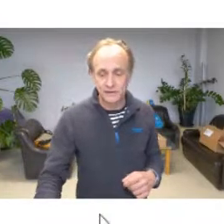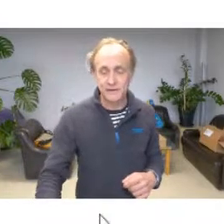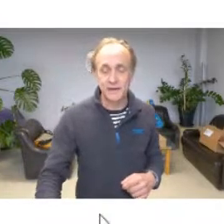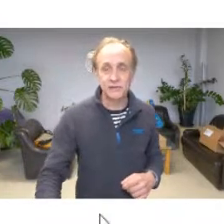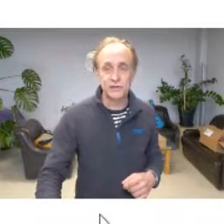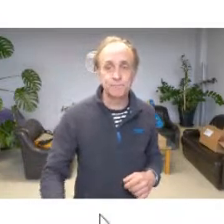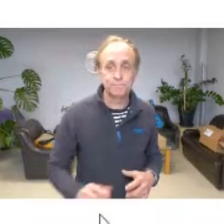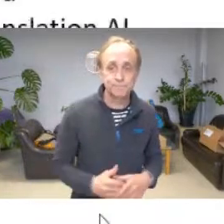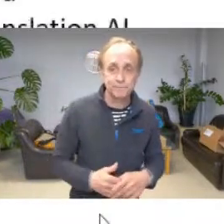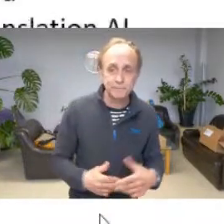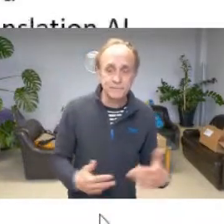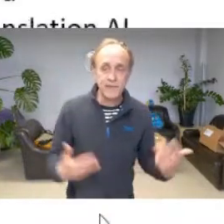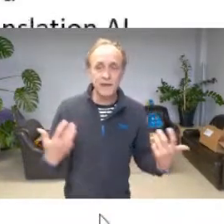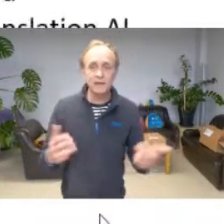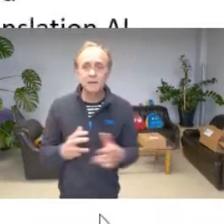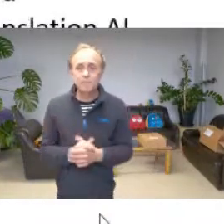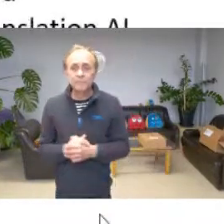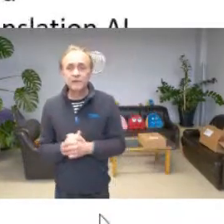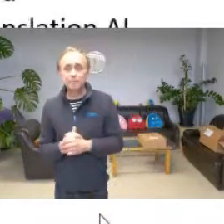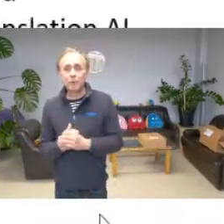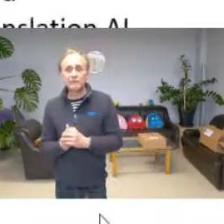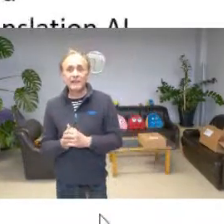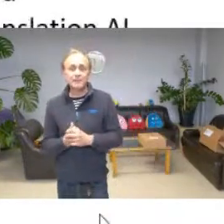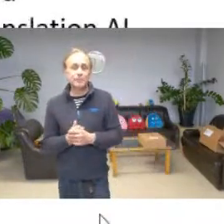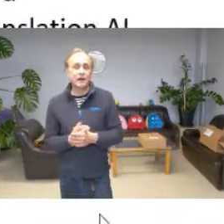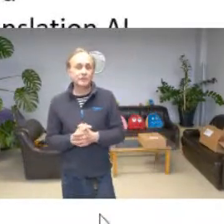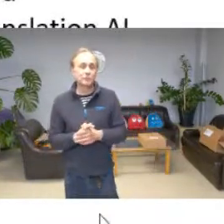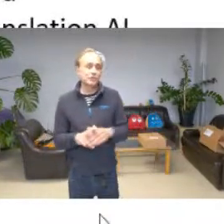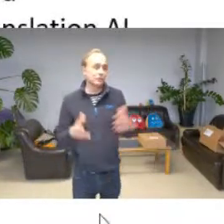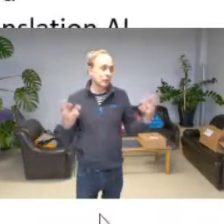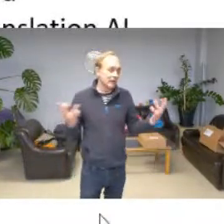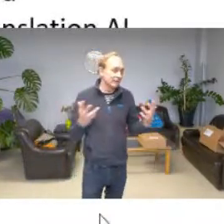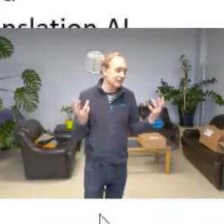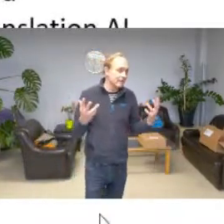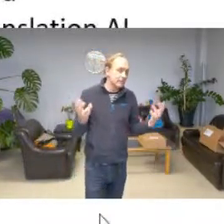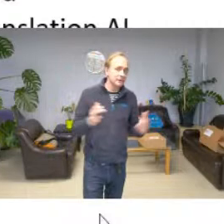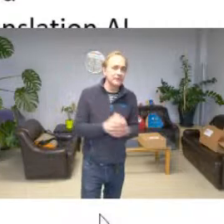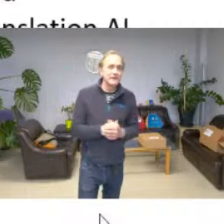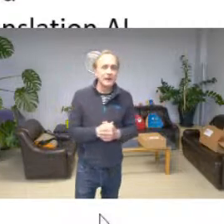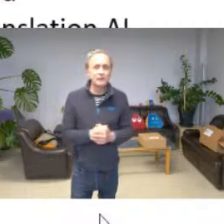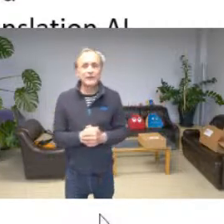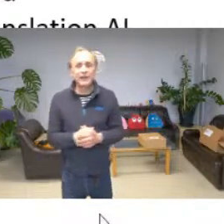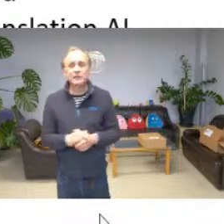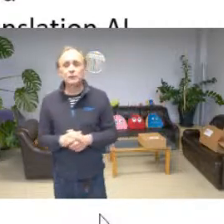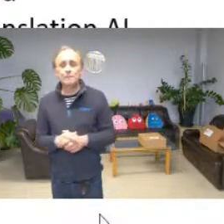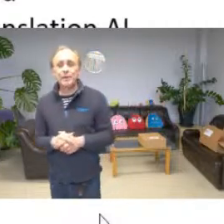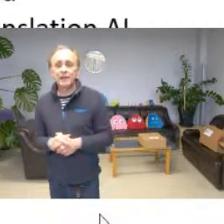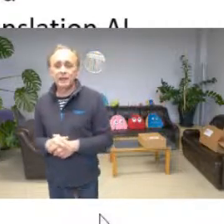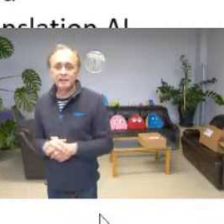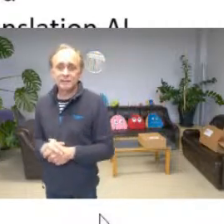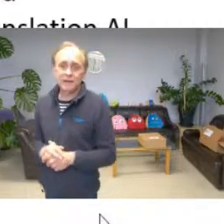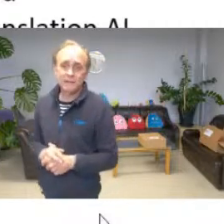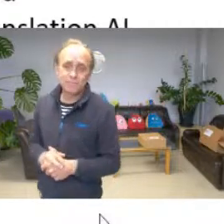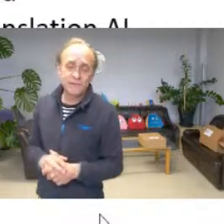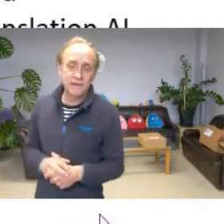poses for the detection. These pose landmarks, which are more or less numbers, are sent to the backend